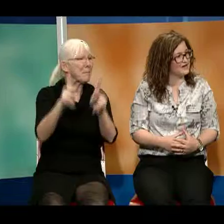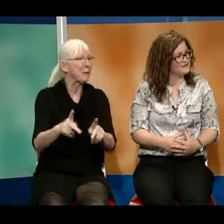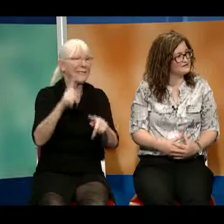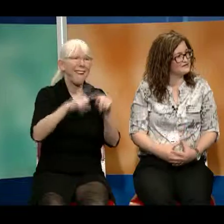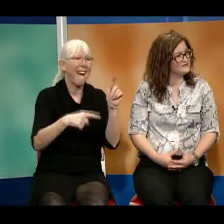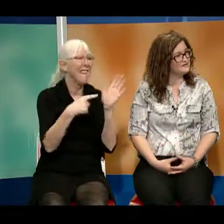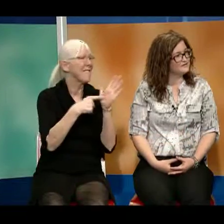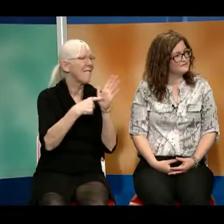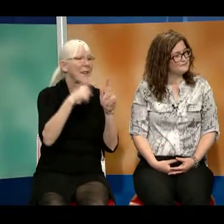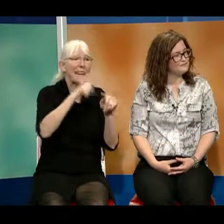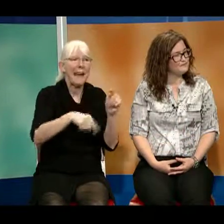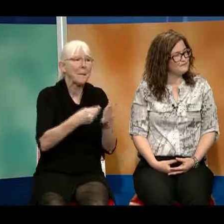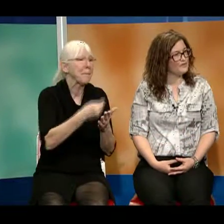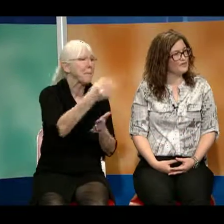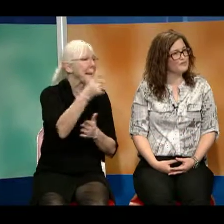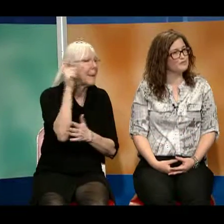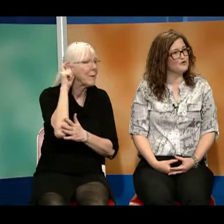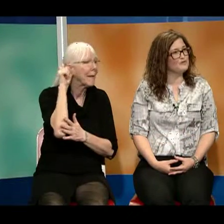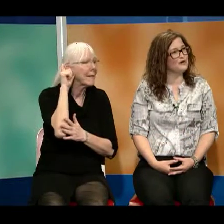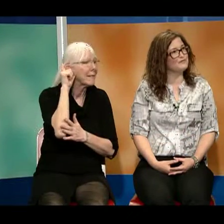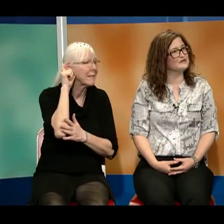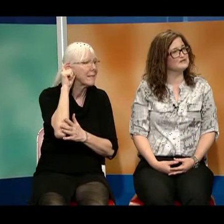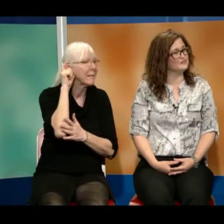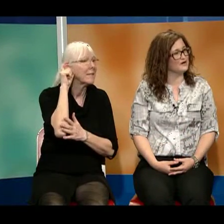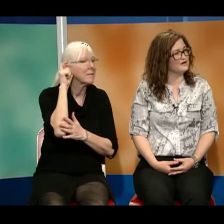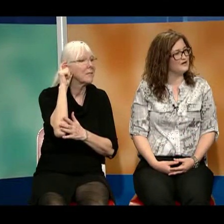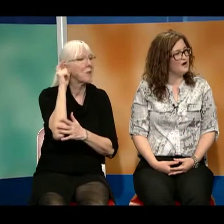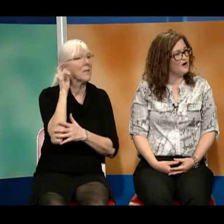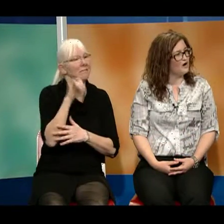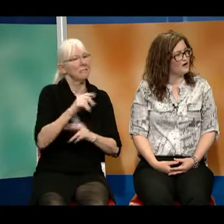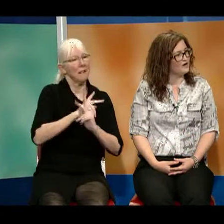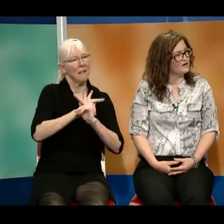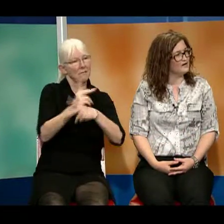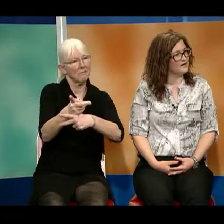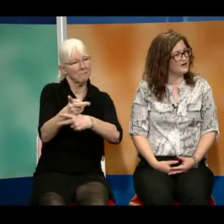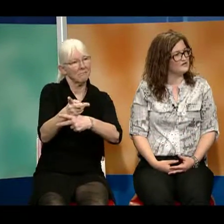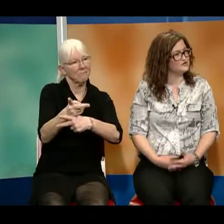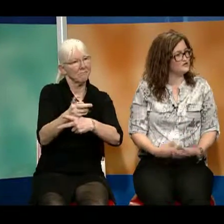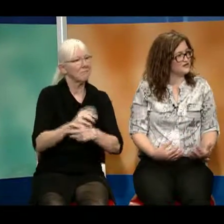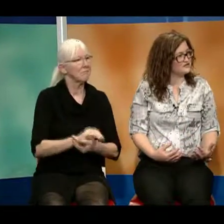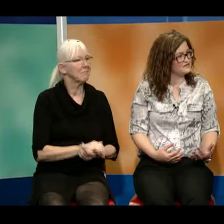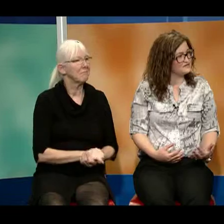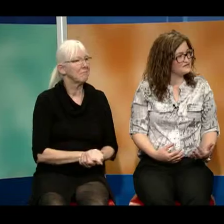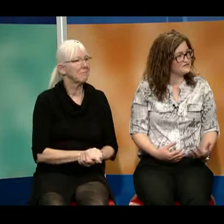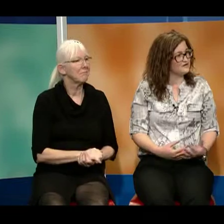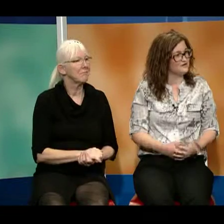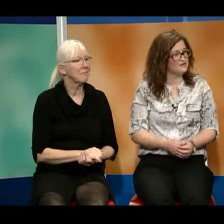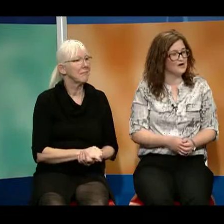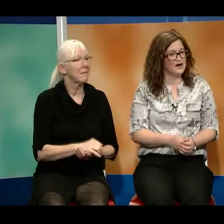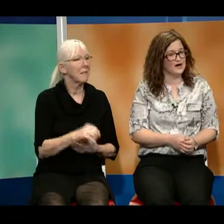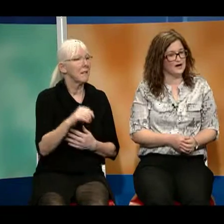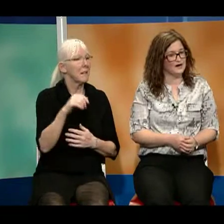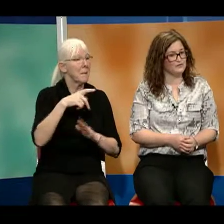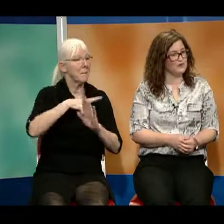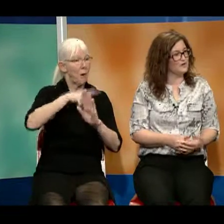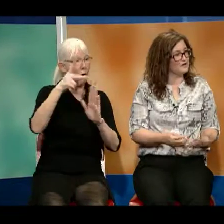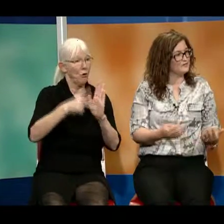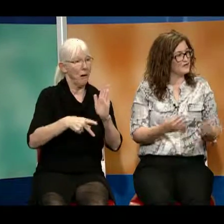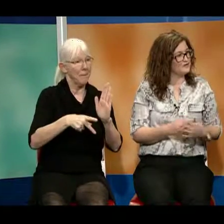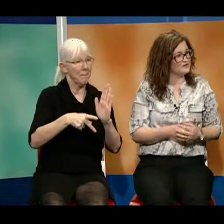aid. The program is run on donations, so we welcome anyone